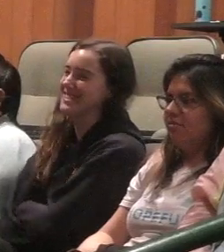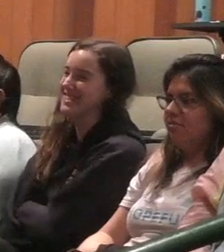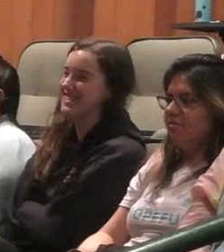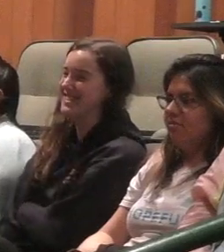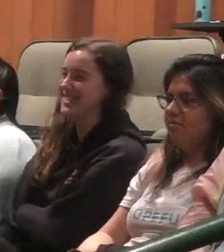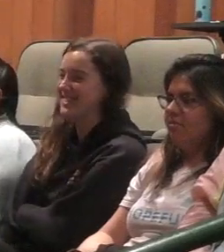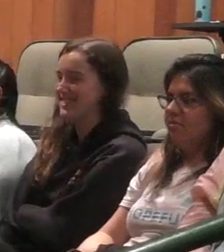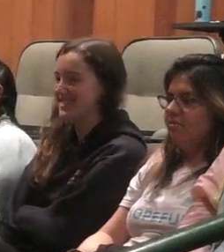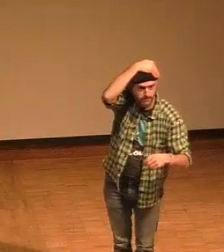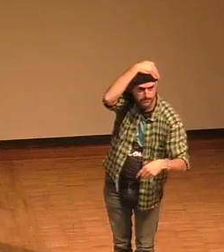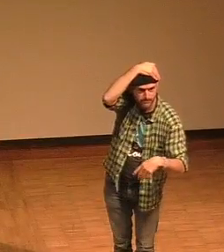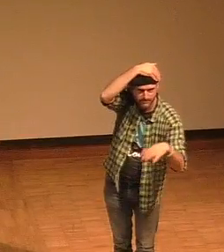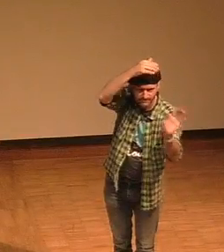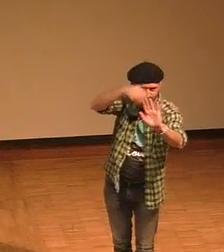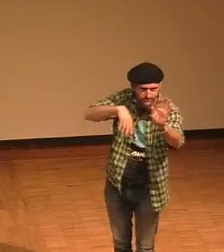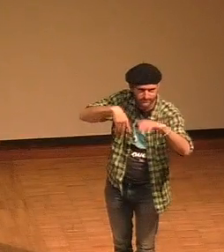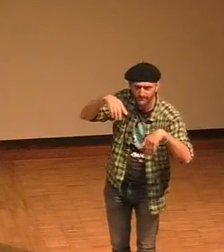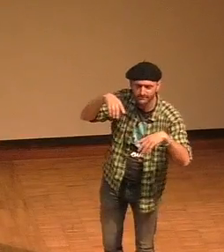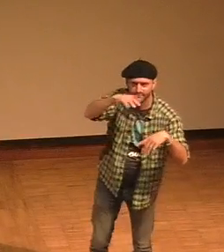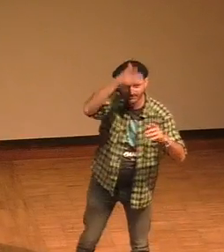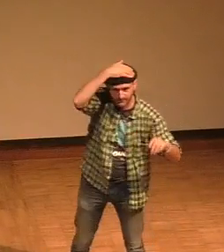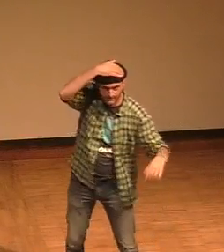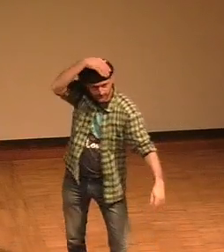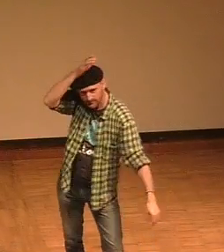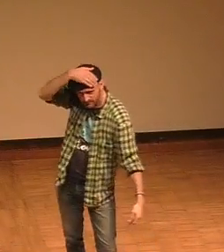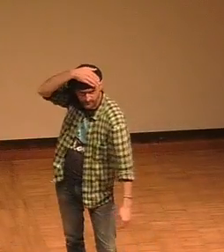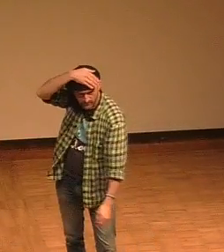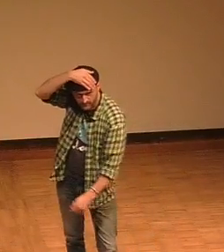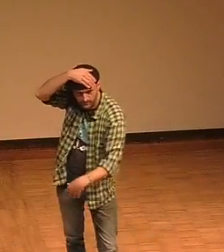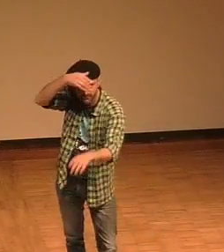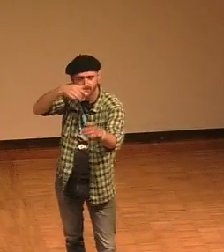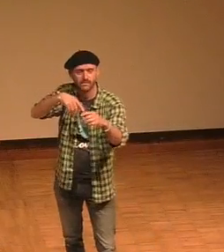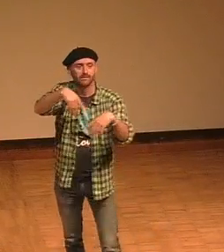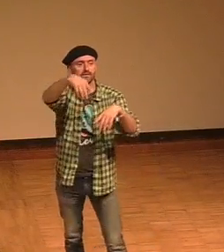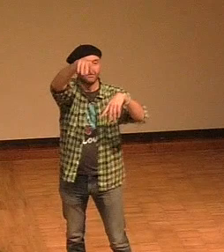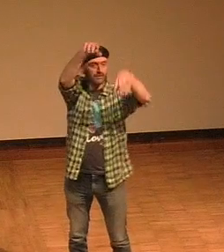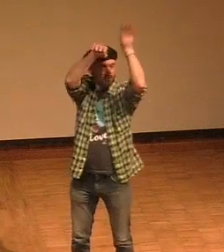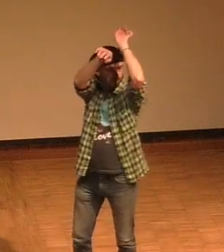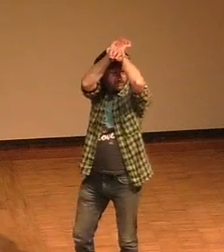Trump. But there are roosters that have that, that shape of the crown.